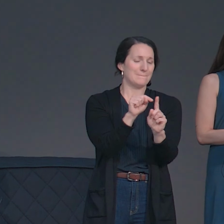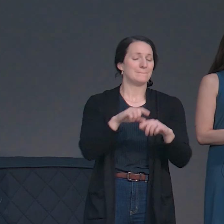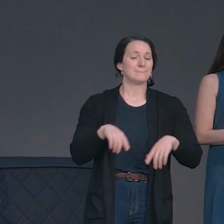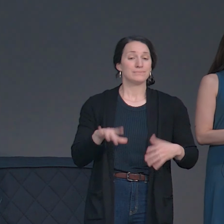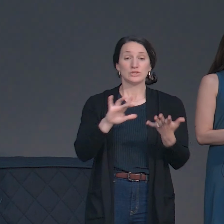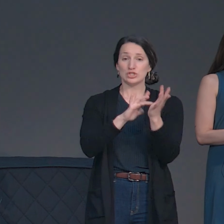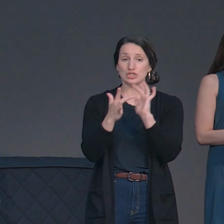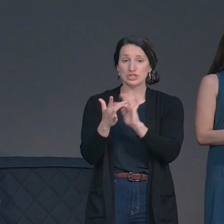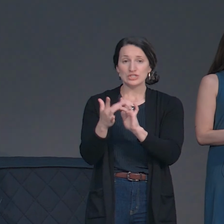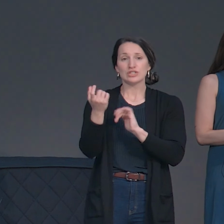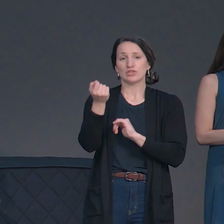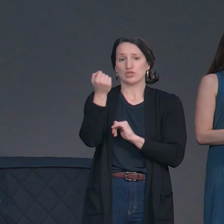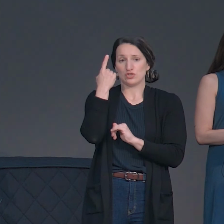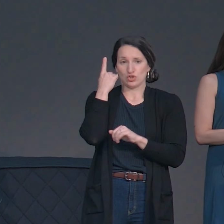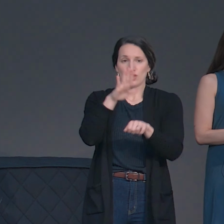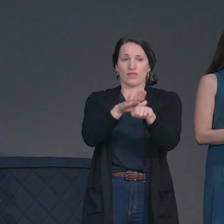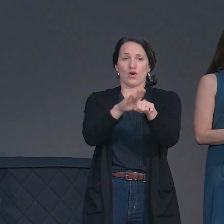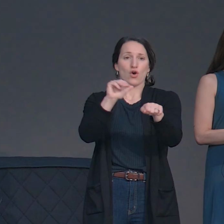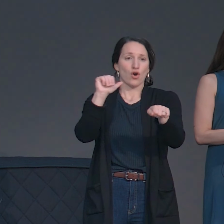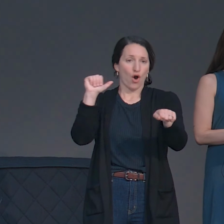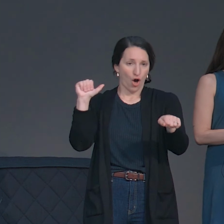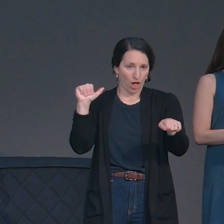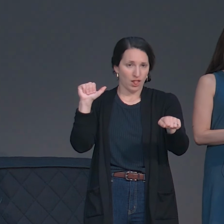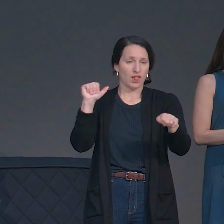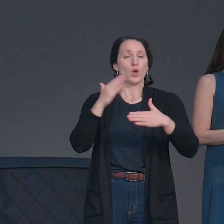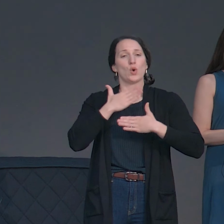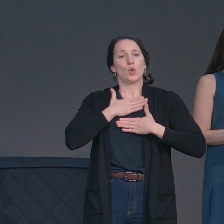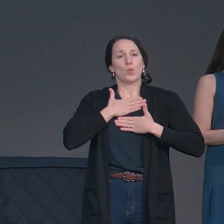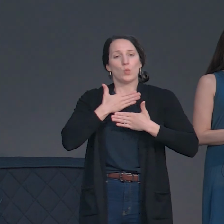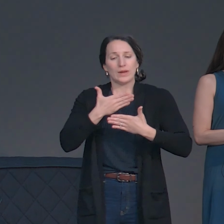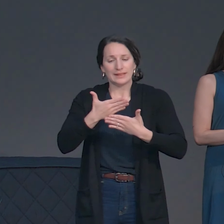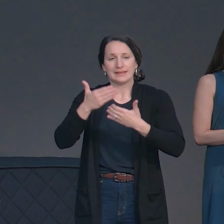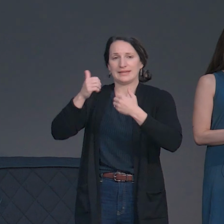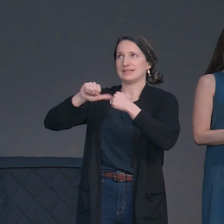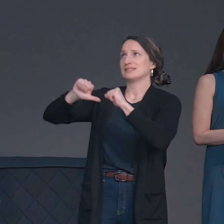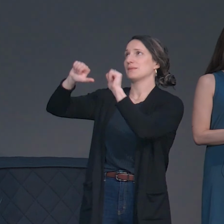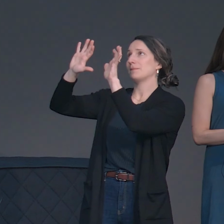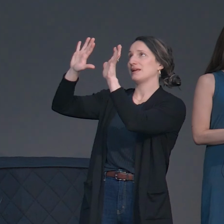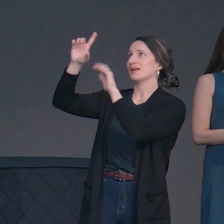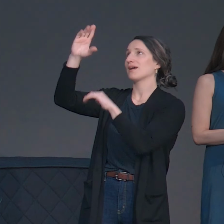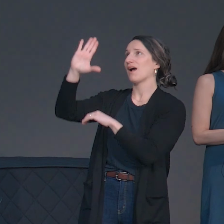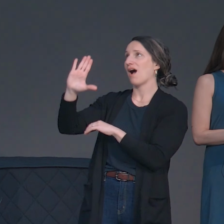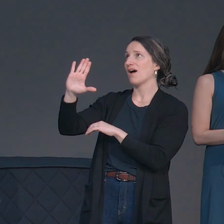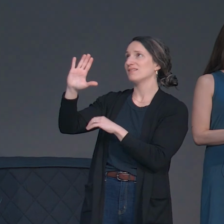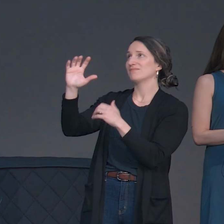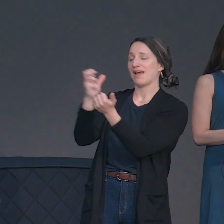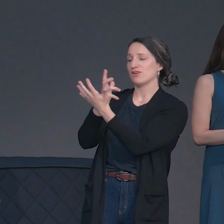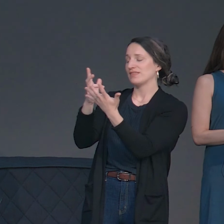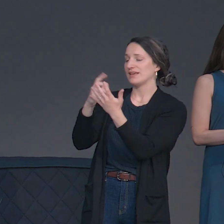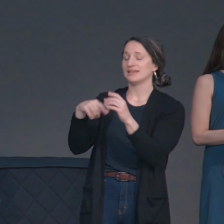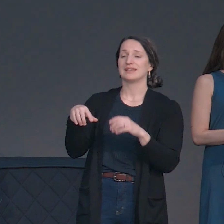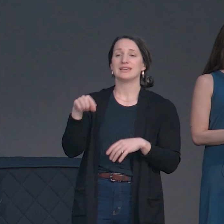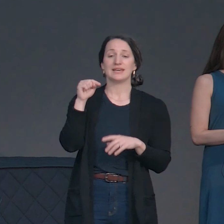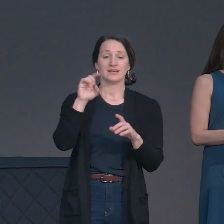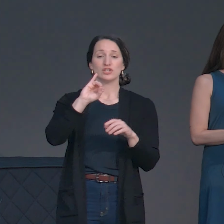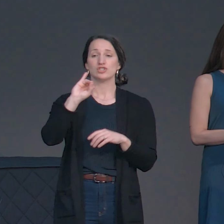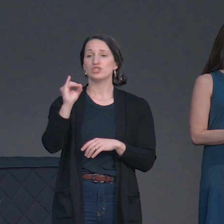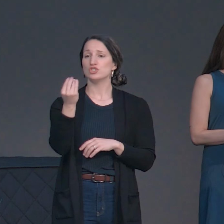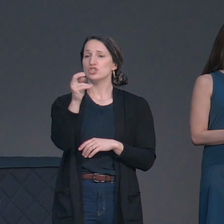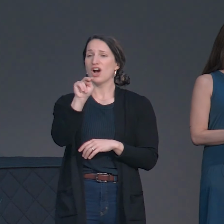Jesus understood the call, and he willingly submitted himself to all that God had prepared. He says this about his life in